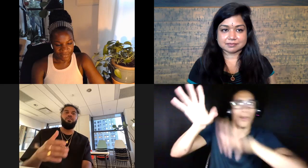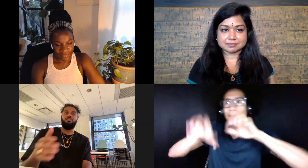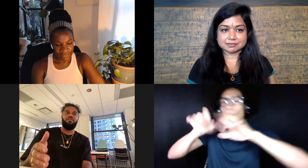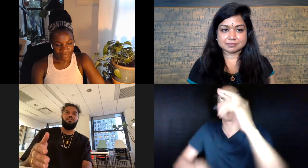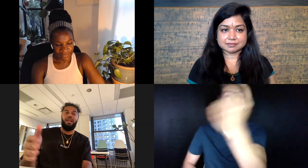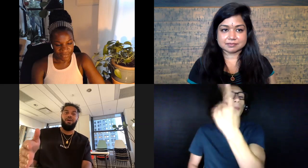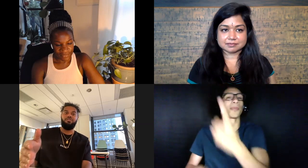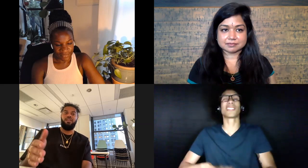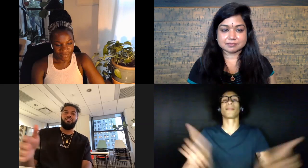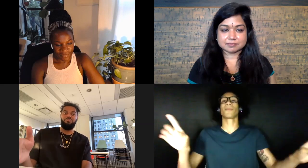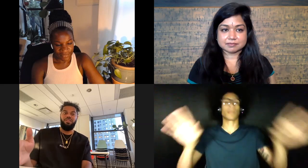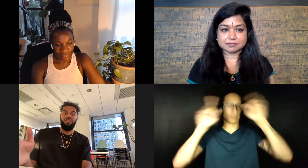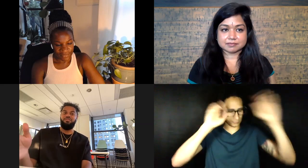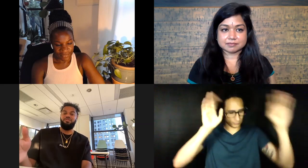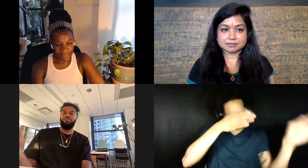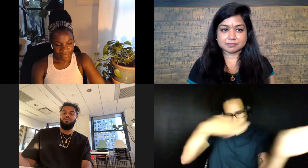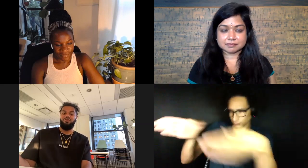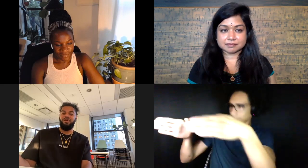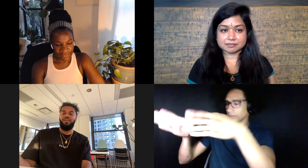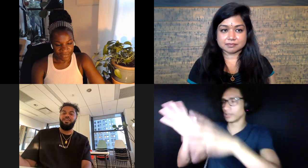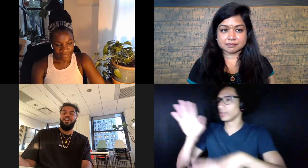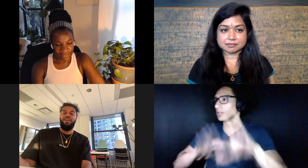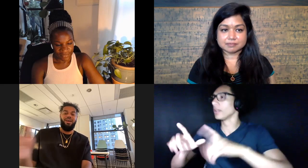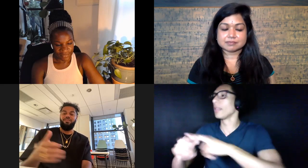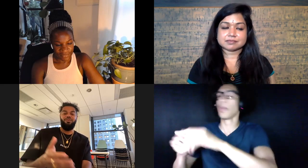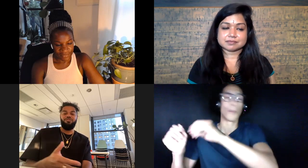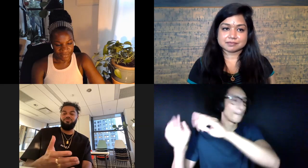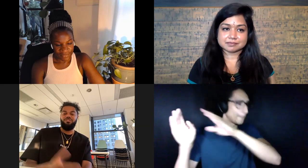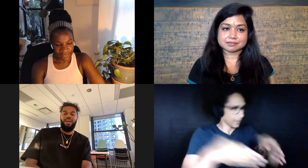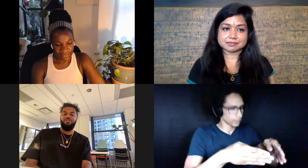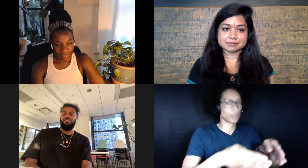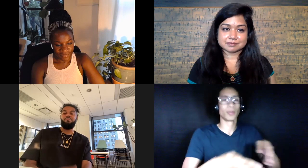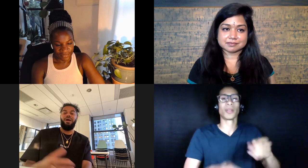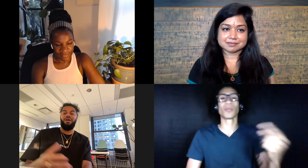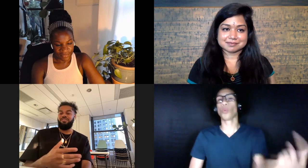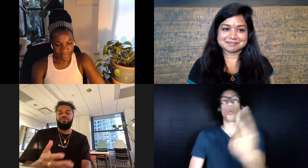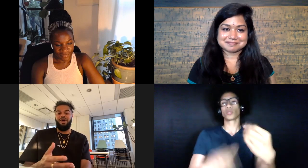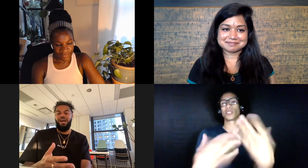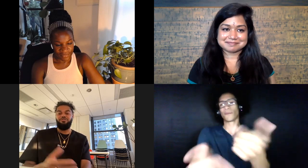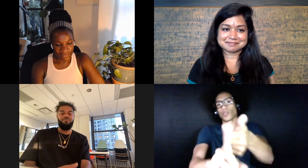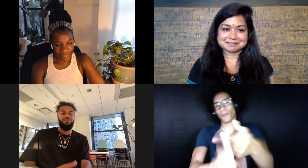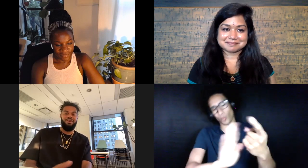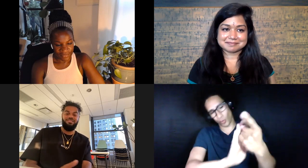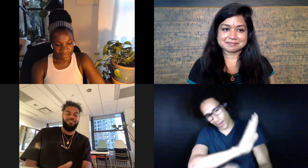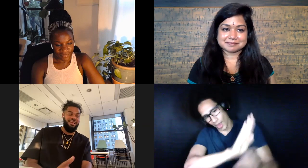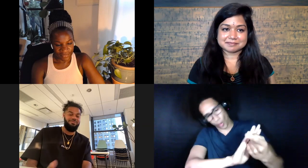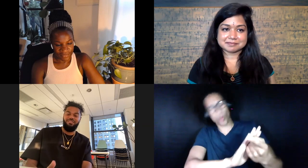like the Queens girl, like the little Queens girl who's like coming up, and part of the book